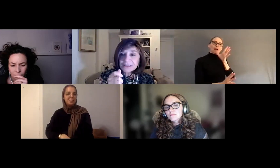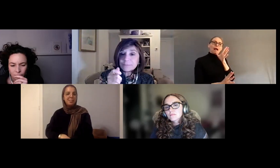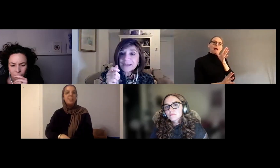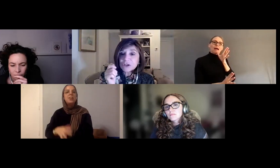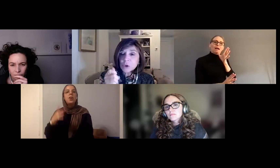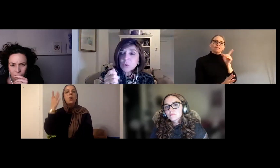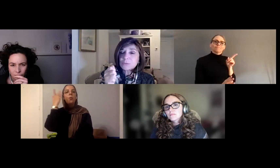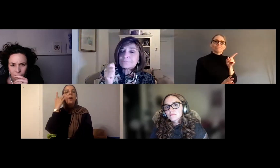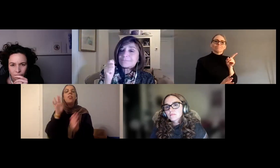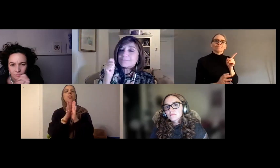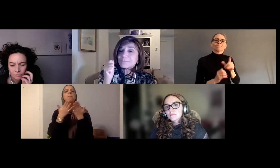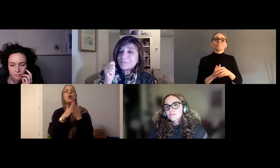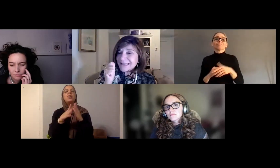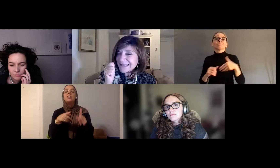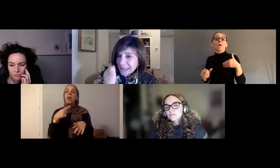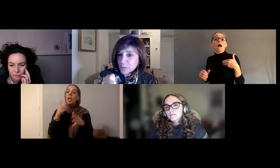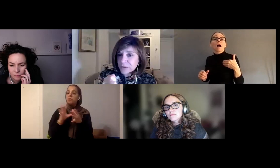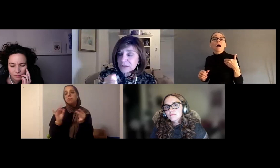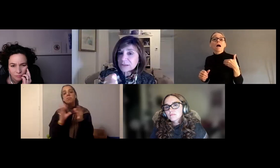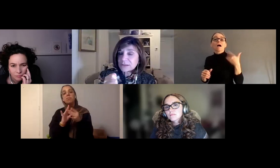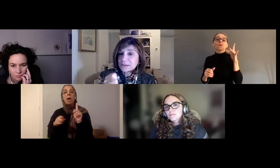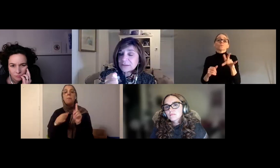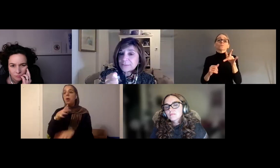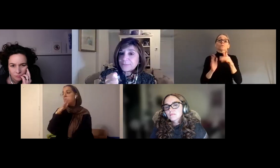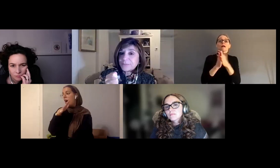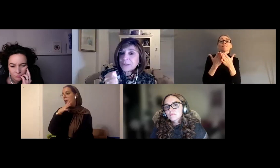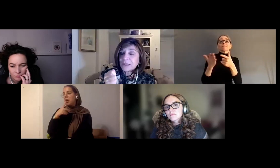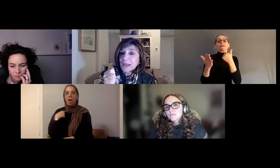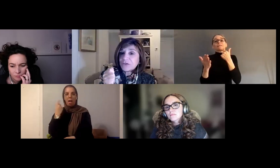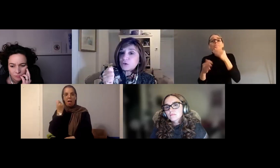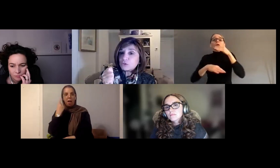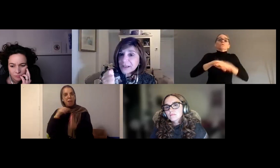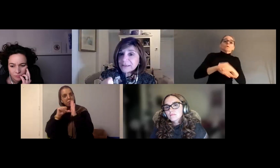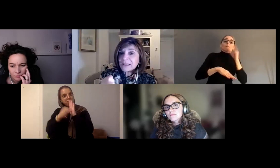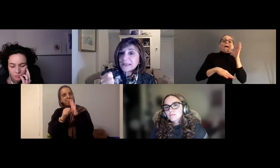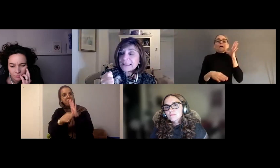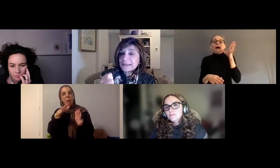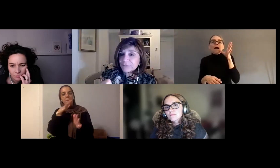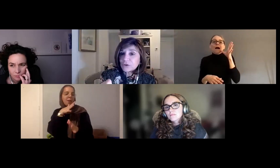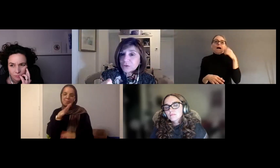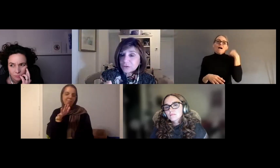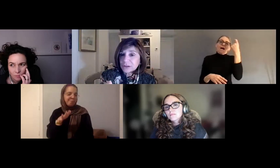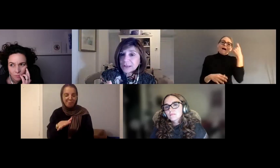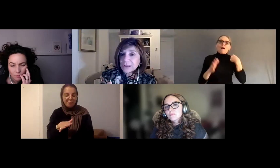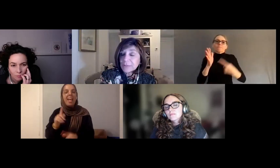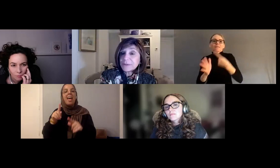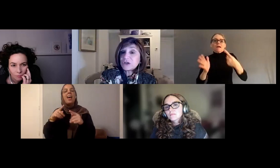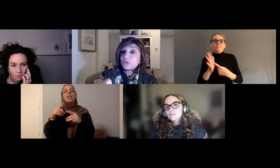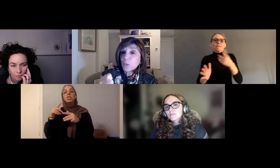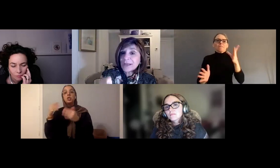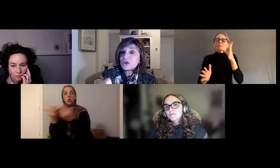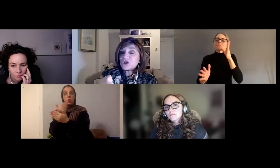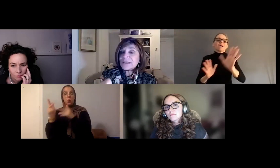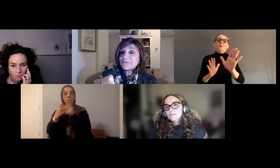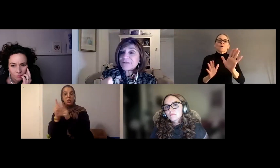it, but I don't stay with it. The credit I give her,